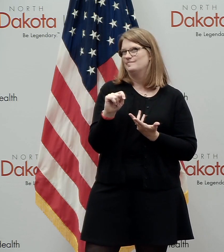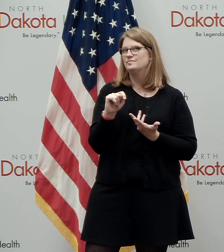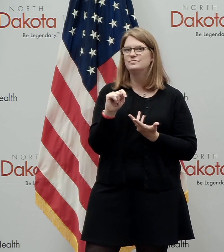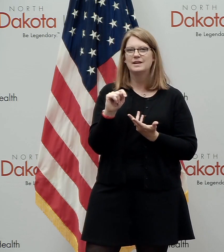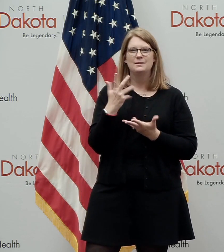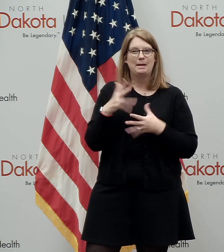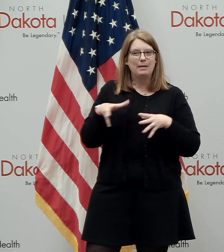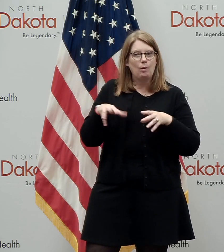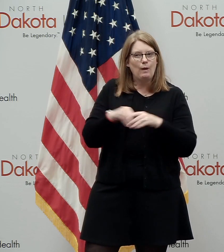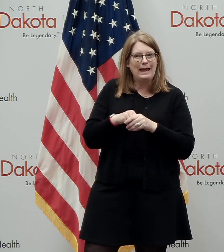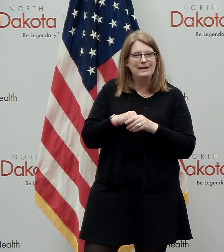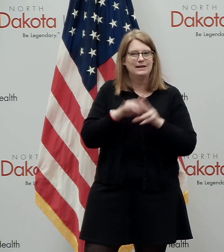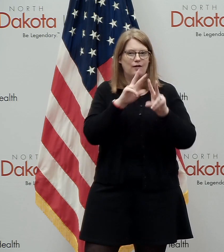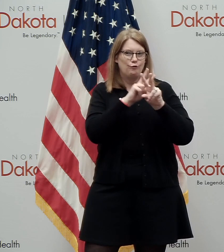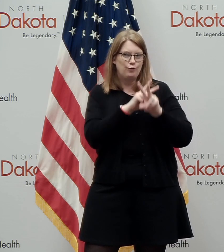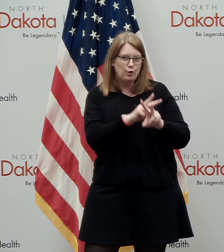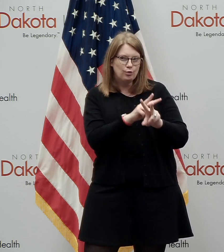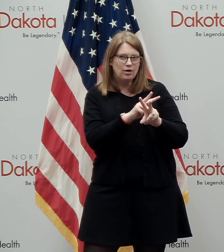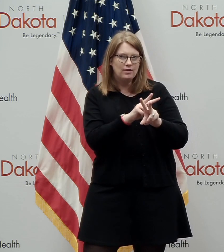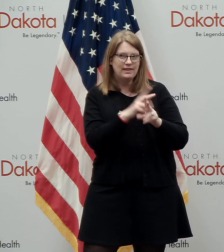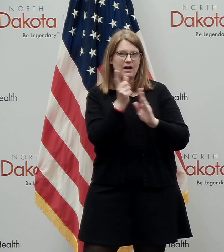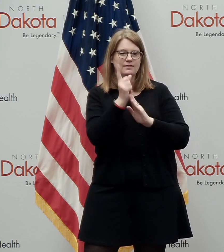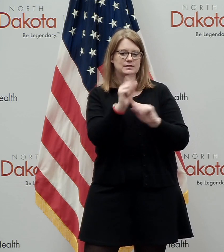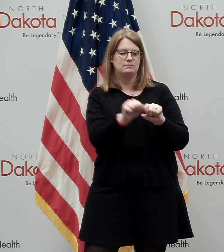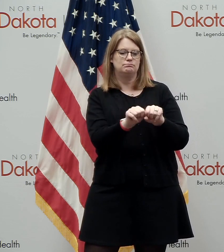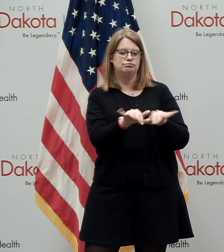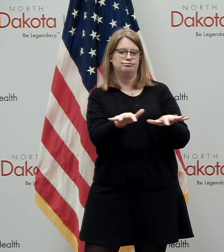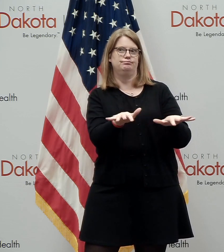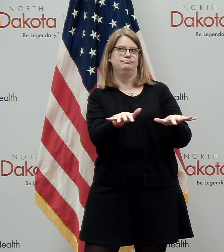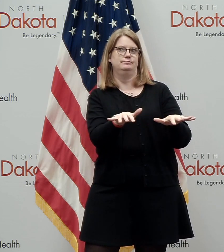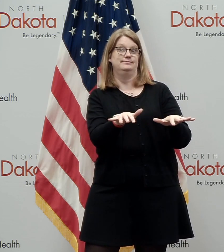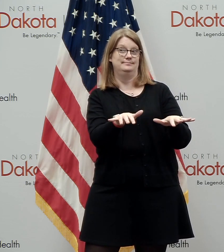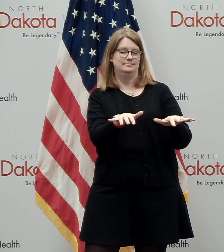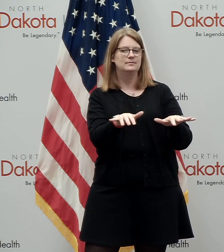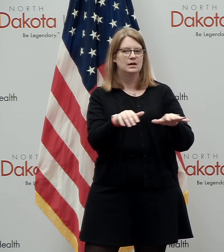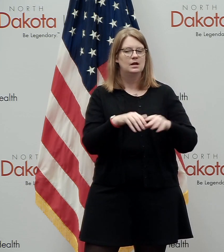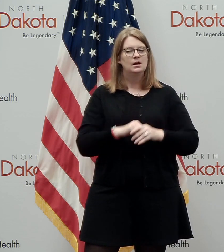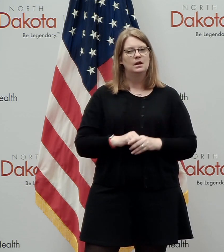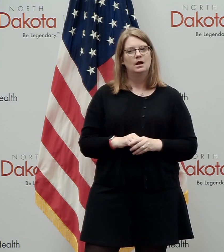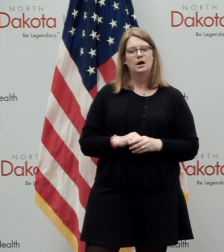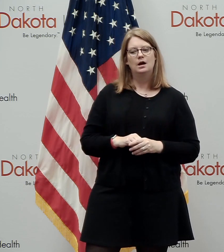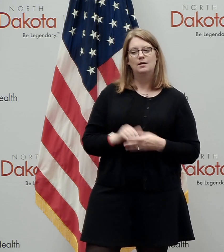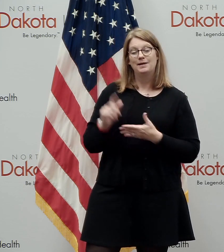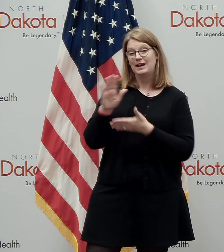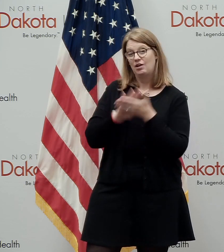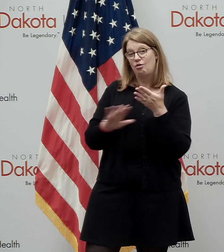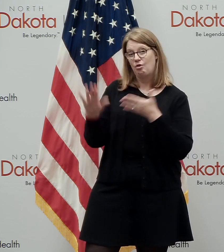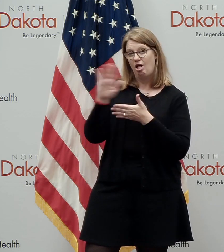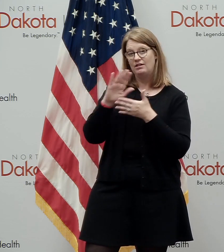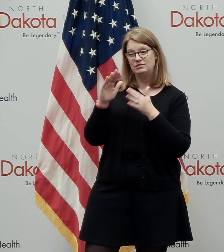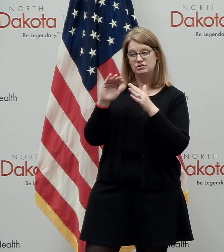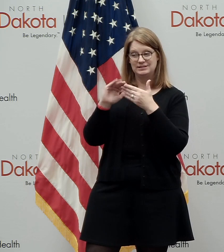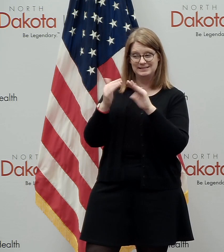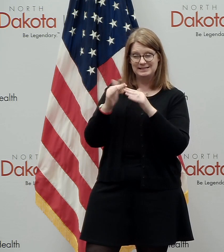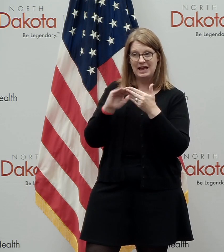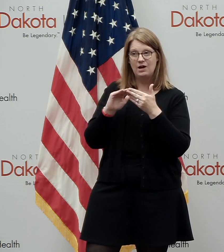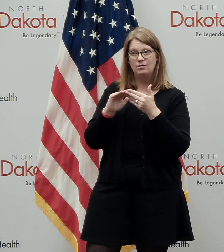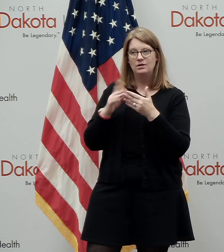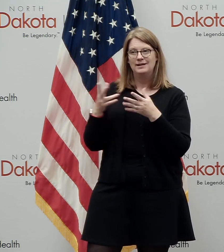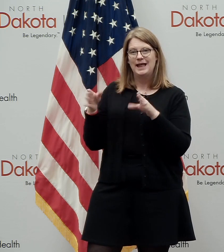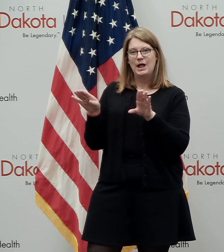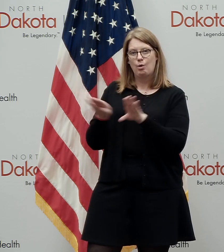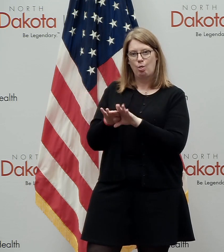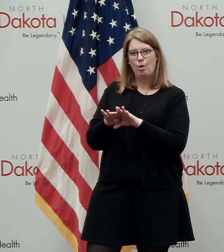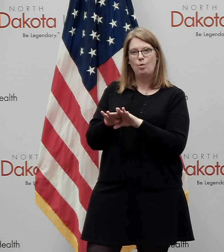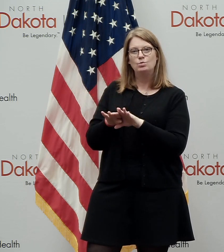a wedding or a funeral that's caused a spread. And we also know that if you, in a college town, close places